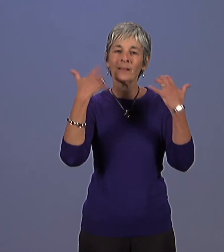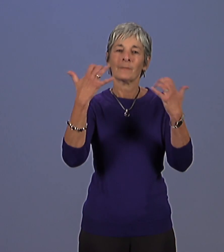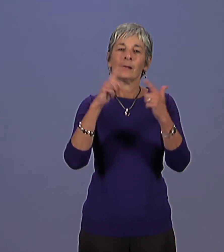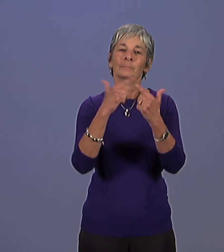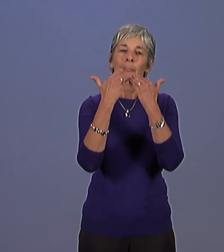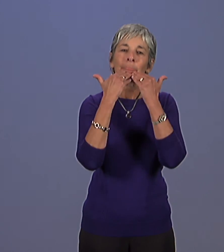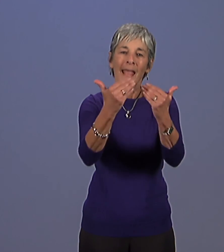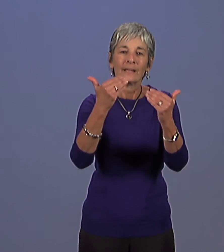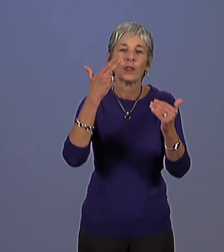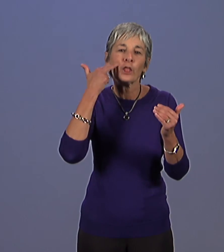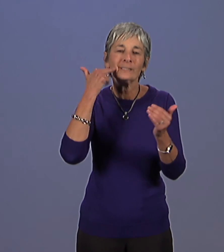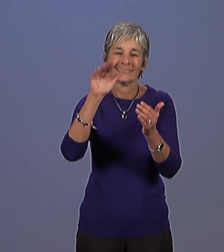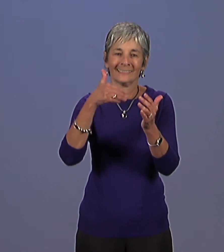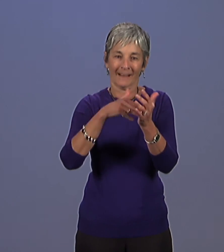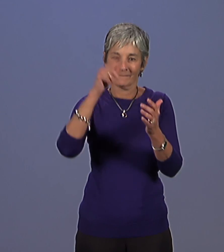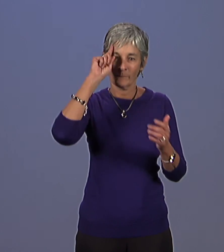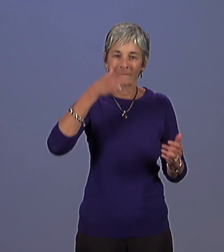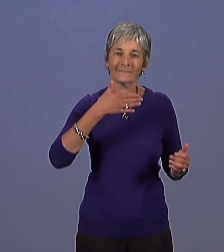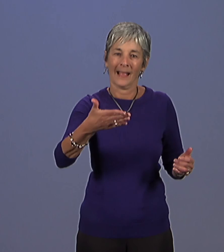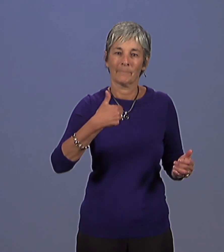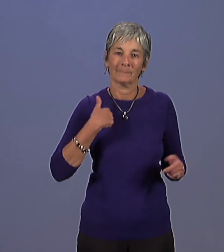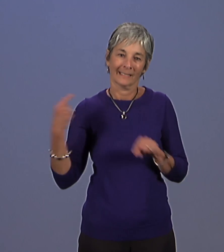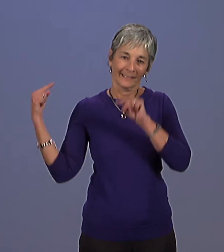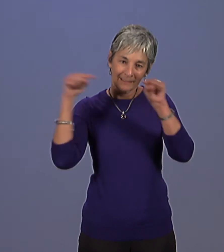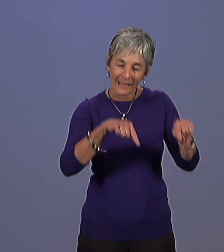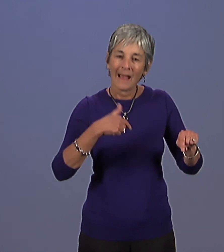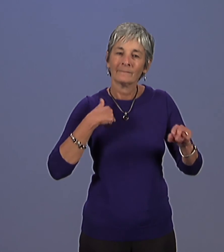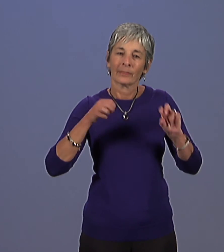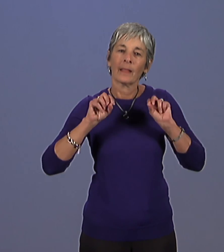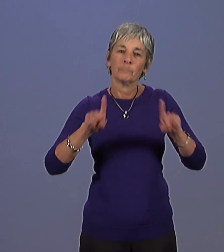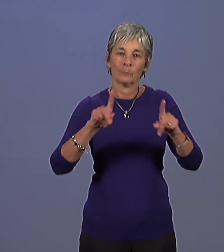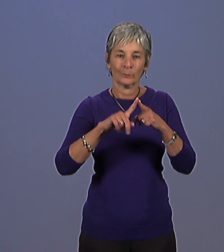I want to thank the Clare Center for inviting me to come and giving this opportunity to talk to you